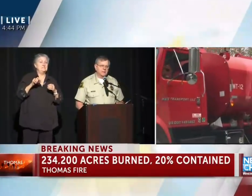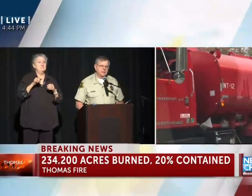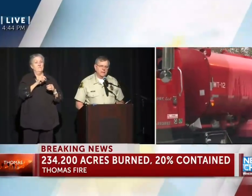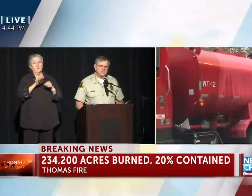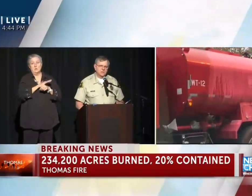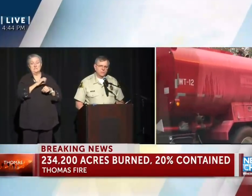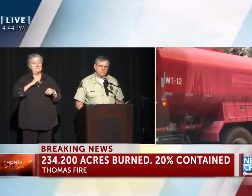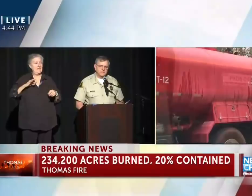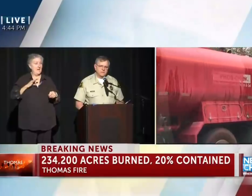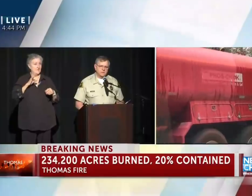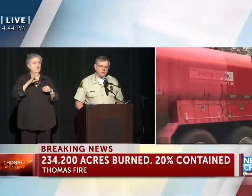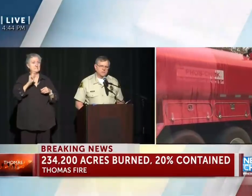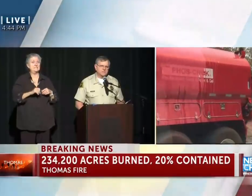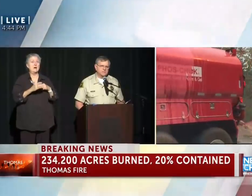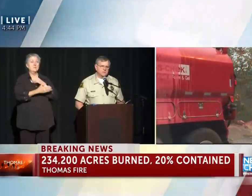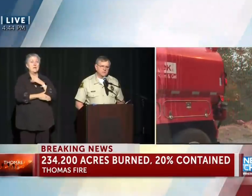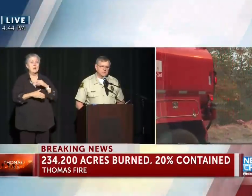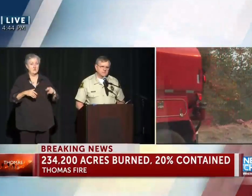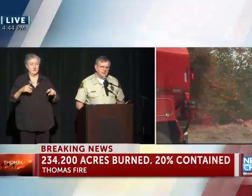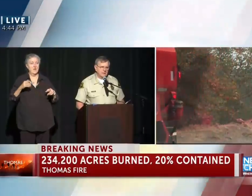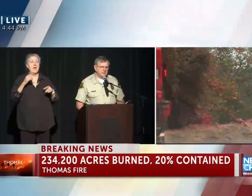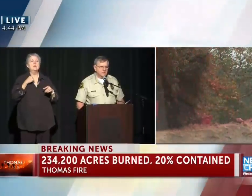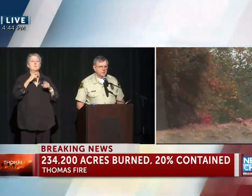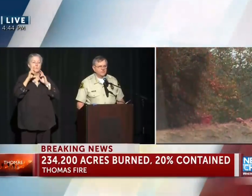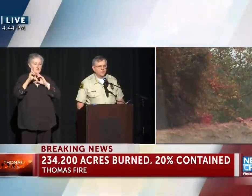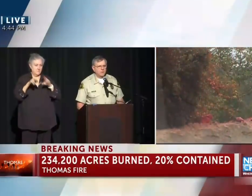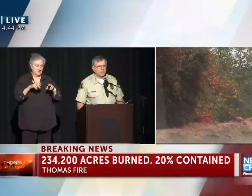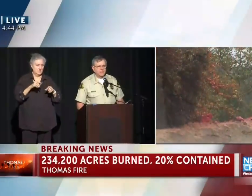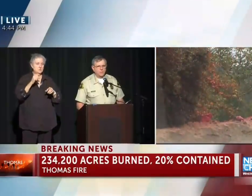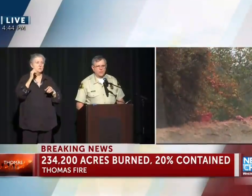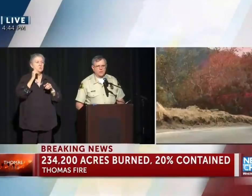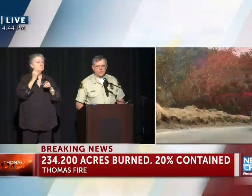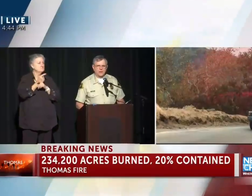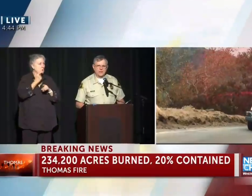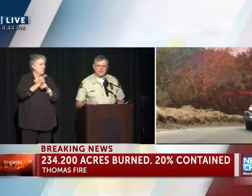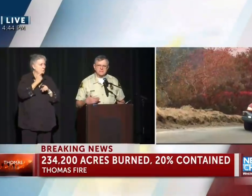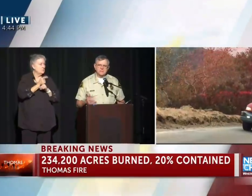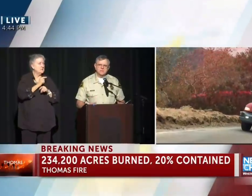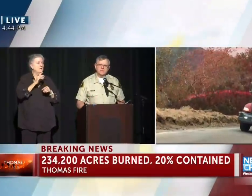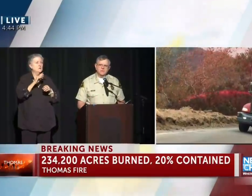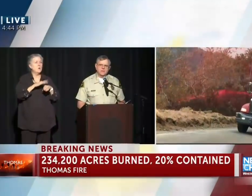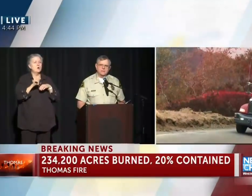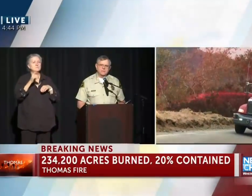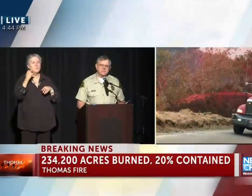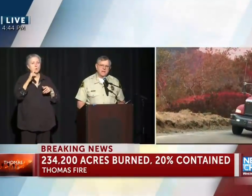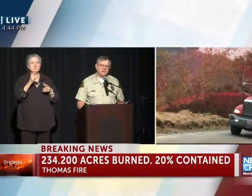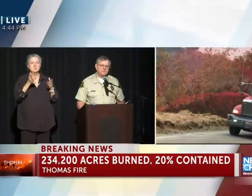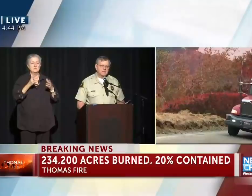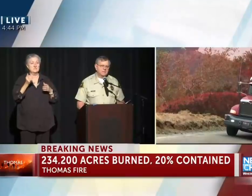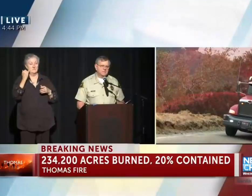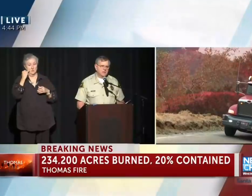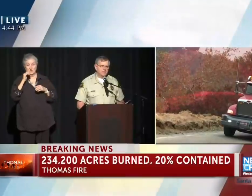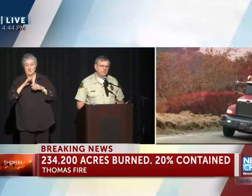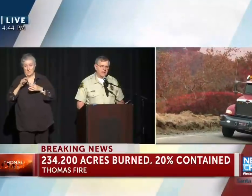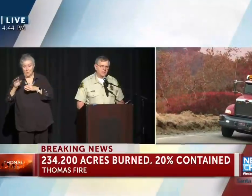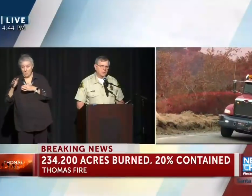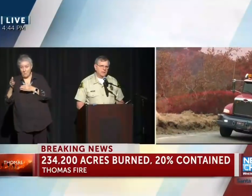are responding to routine calls for service. So if you are in a warning area and some of your neighbors